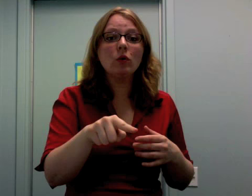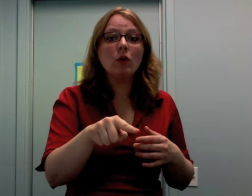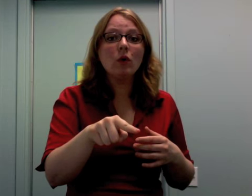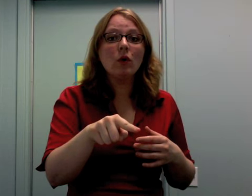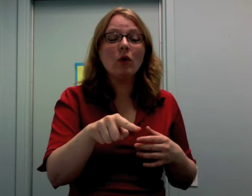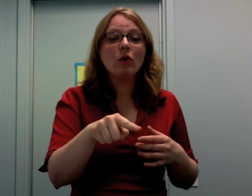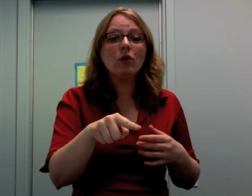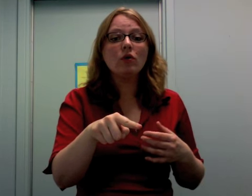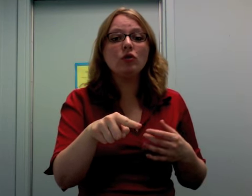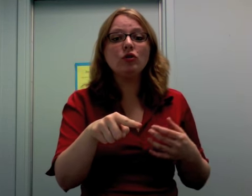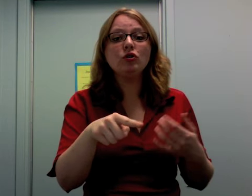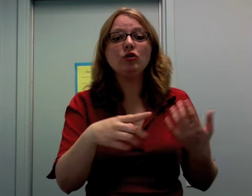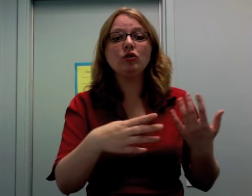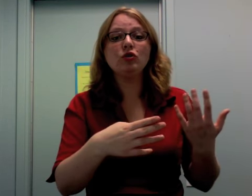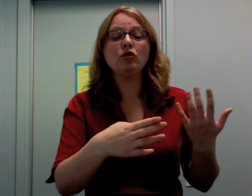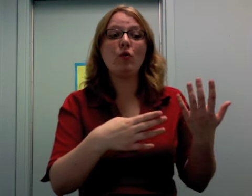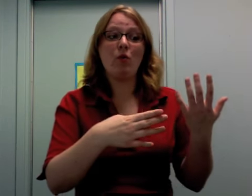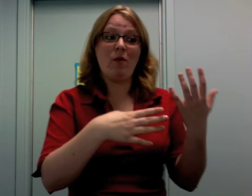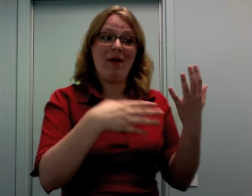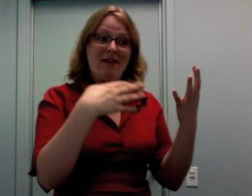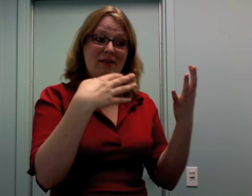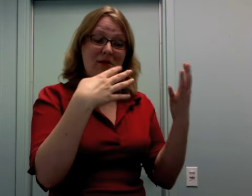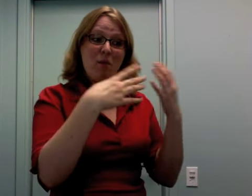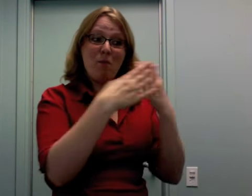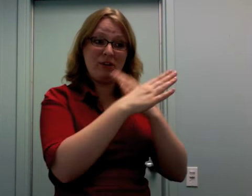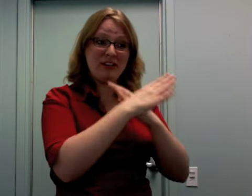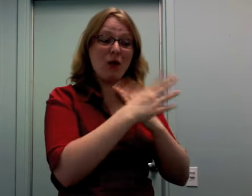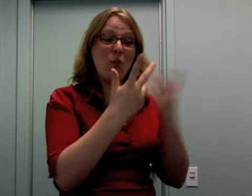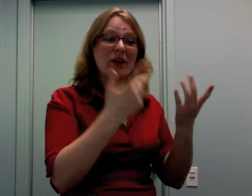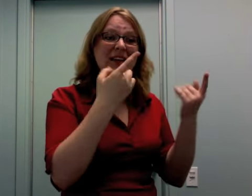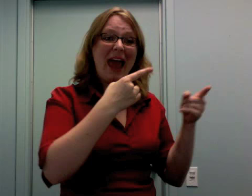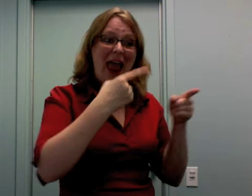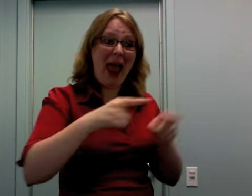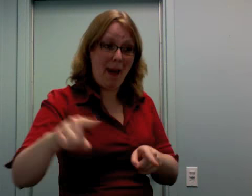to happen at the end of the Stone Fox